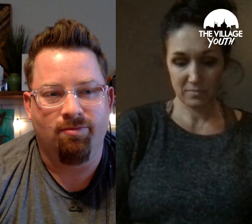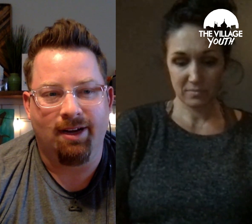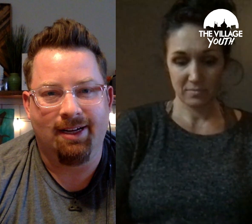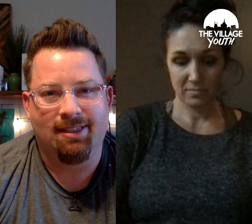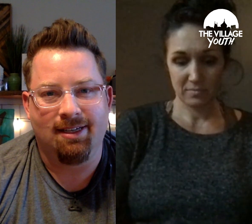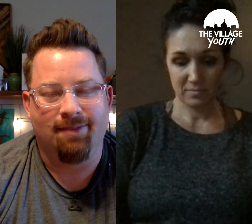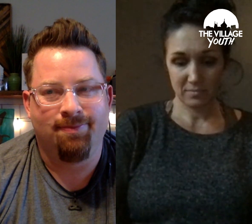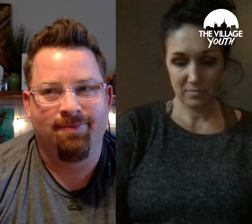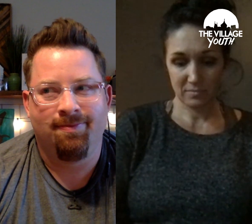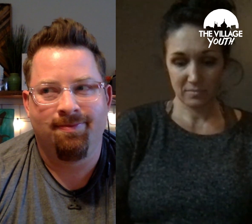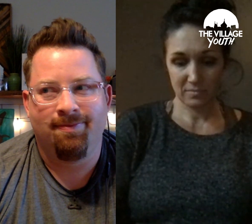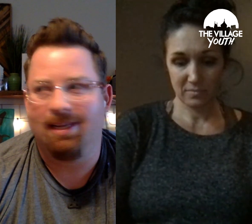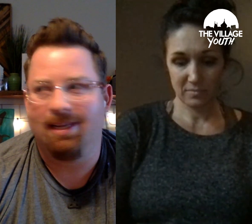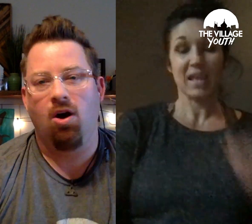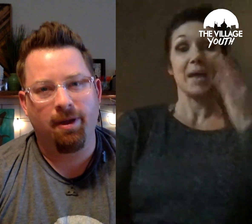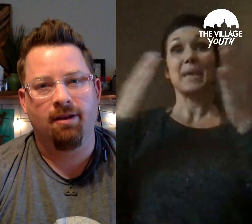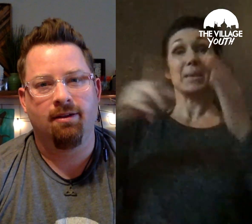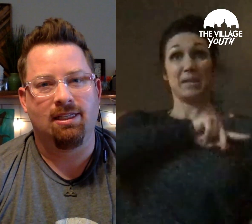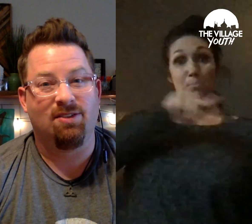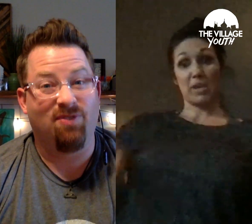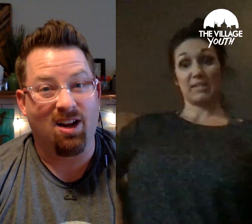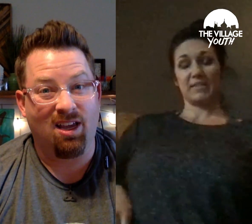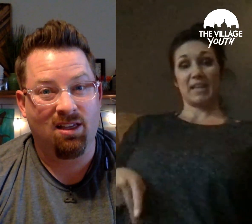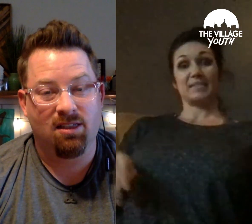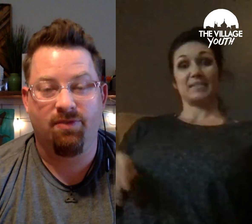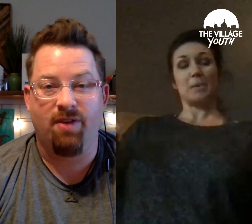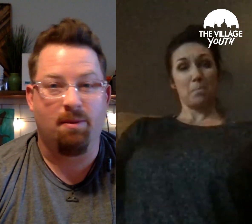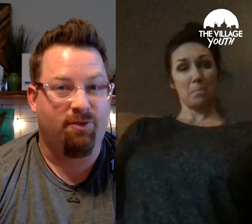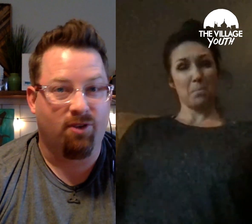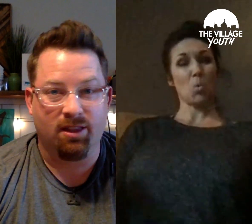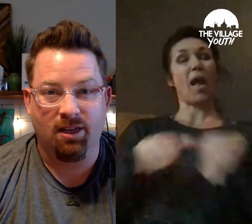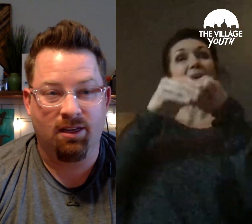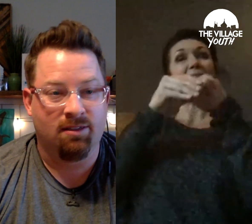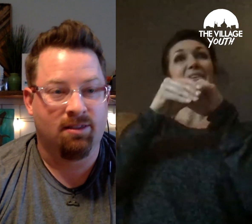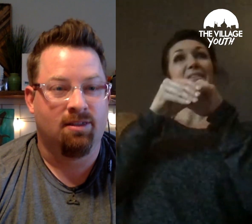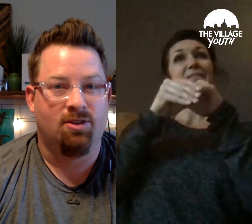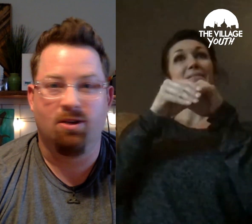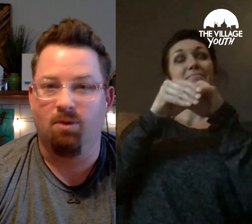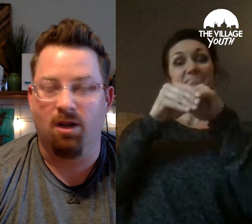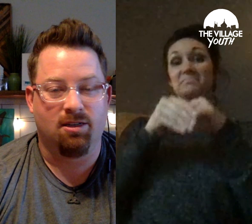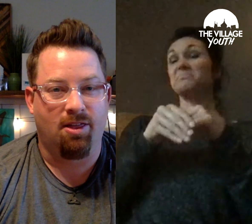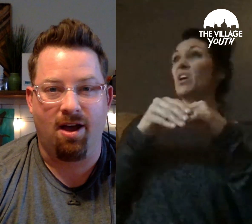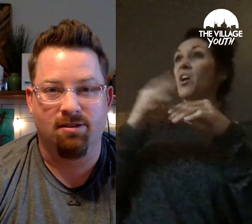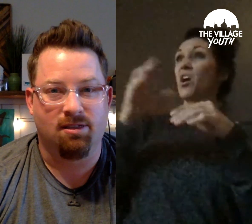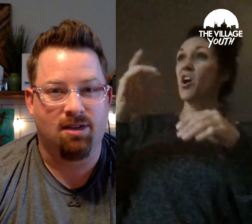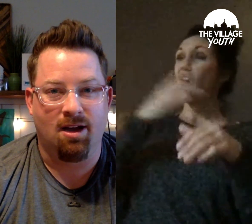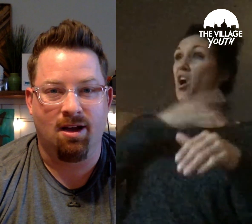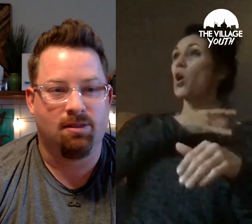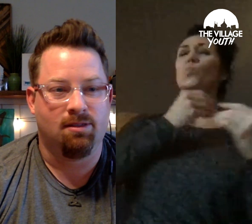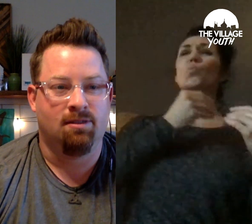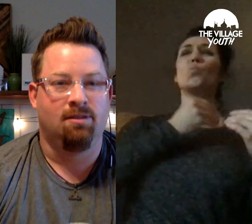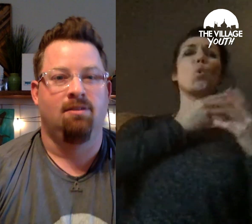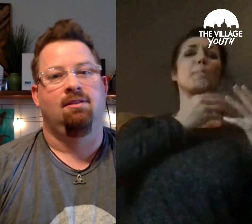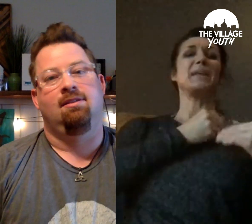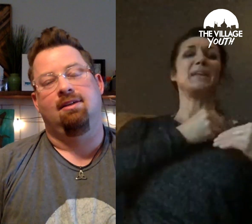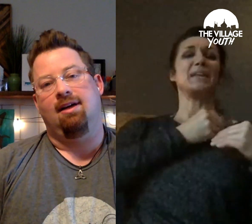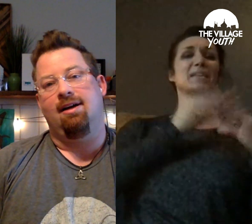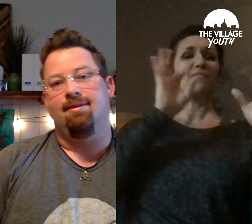Okay. It's heartwarming. It's funny. It's family friendly. Yeah. You can watch it 1,000 times.